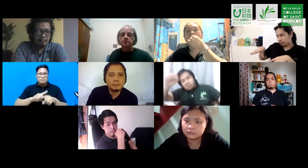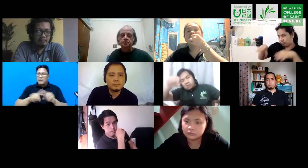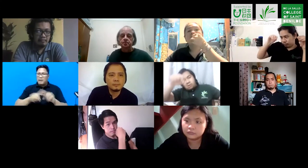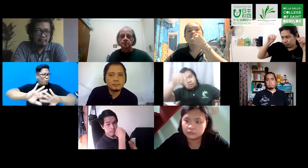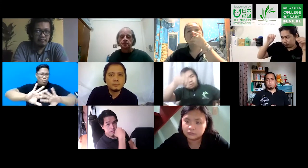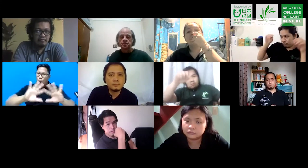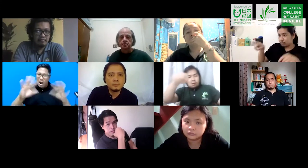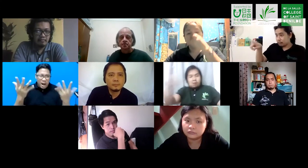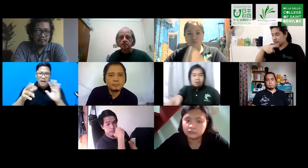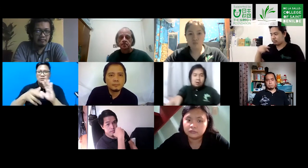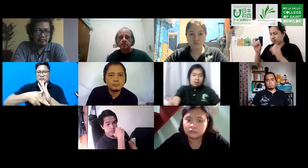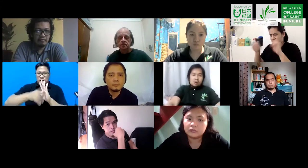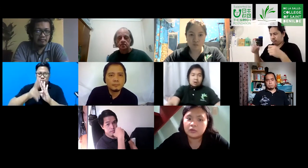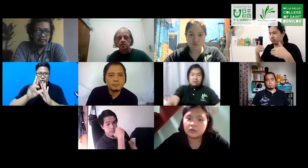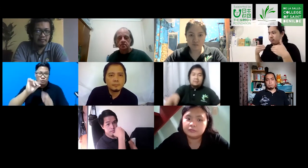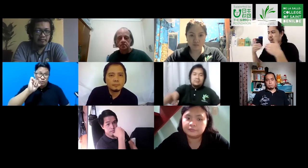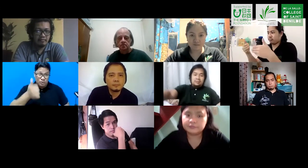tomorrow.